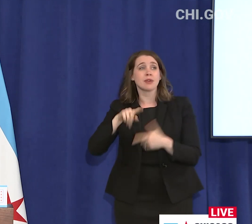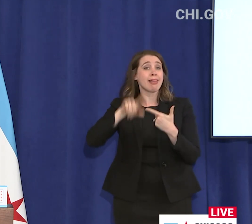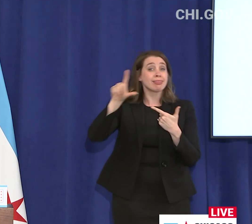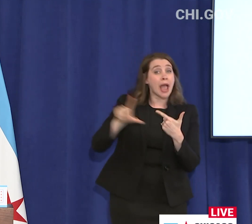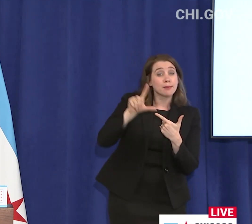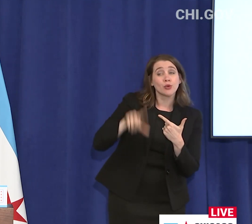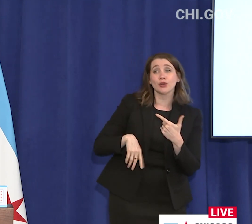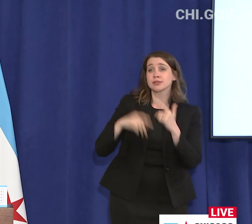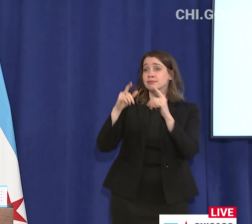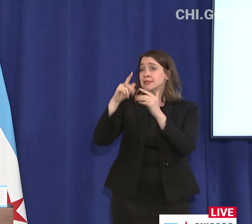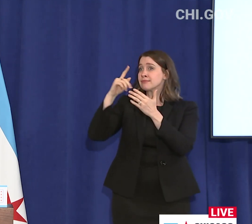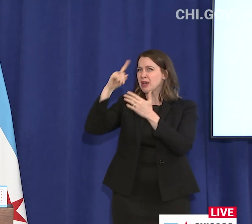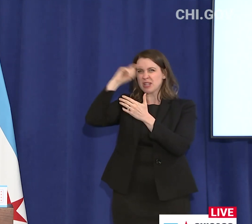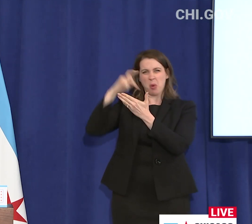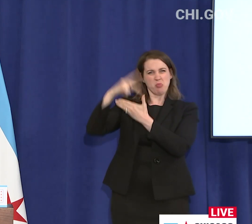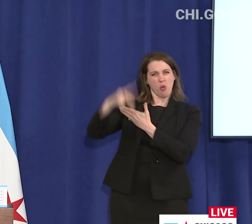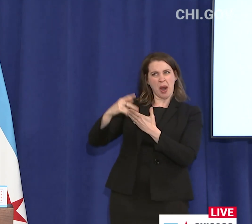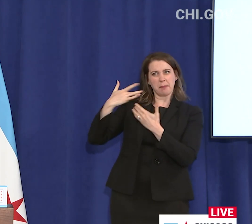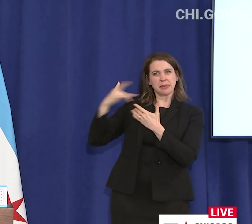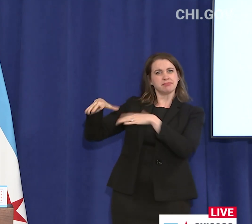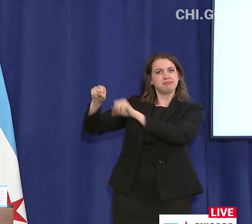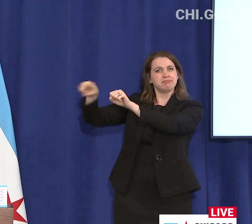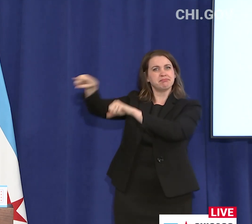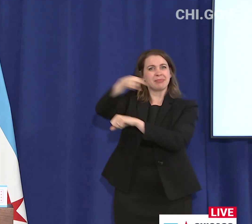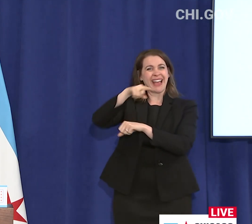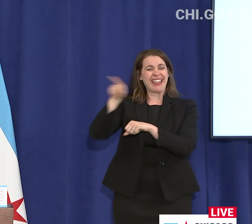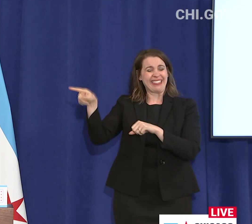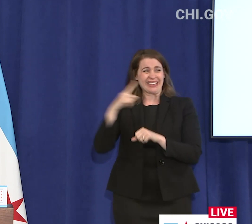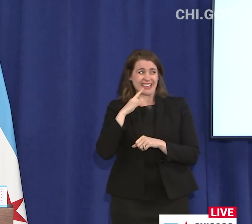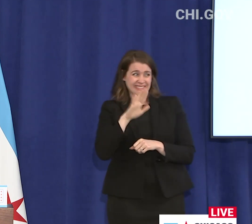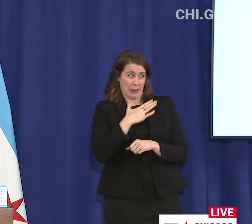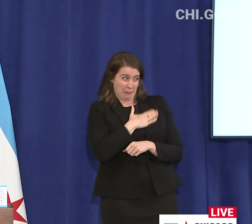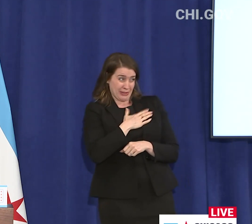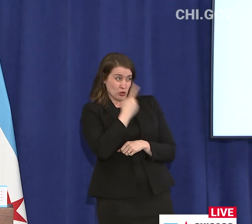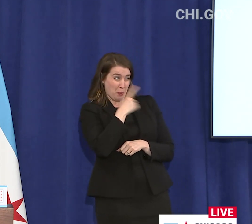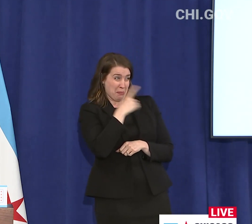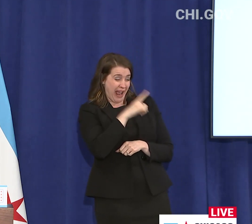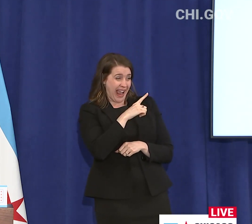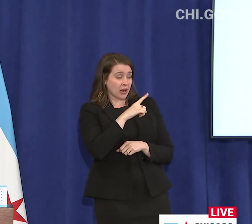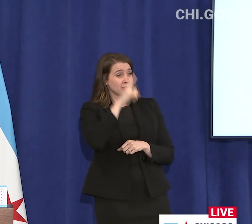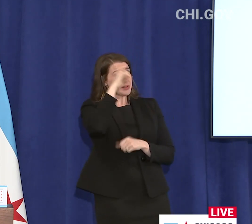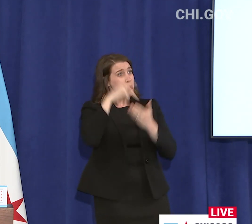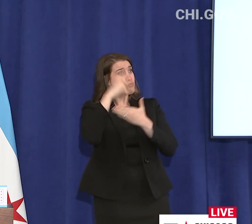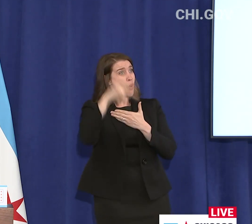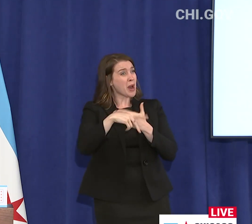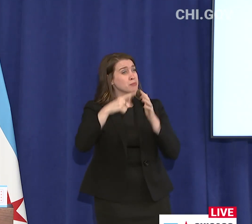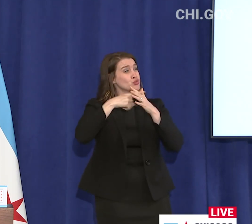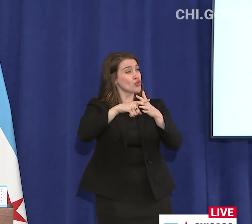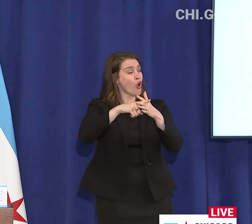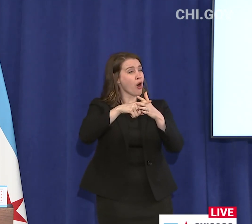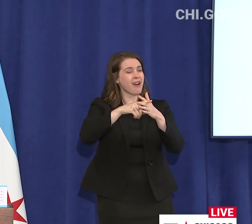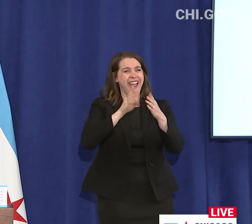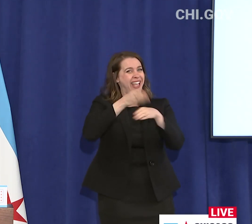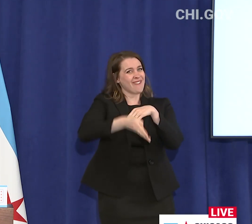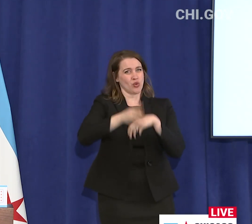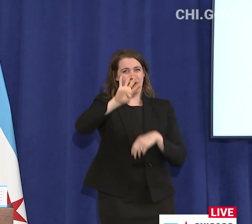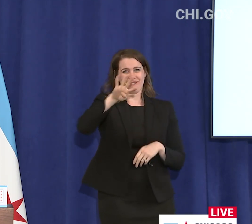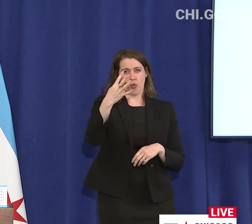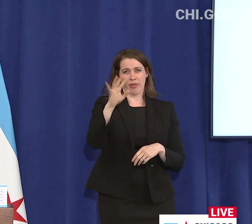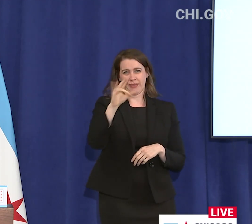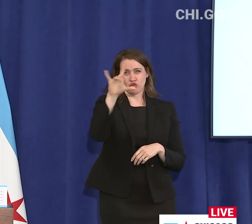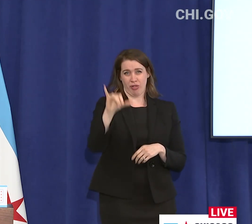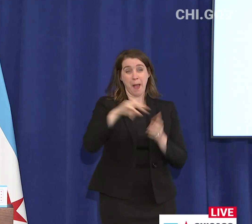libraries, and others asked for summer programming to start right after 4th of July so that they'd have more than adequate time